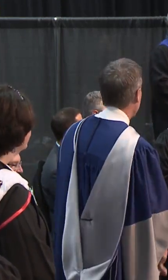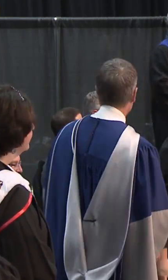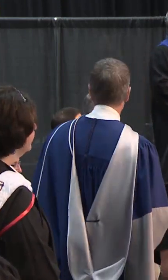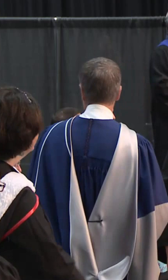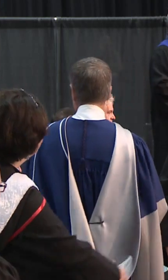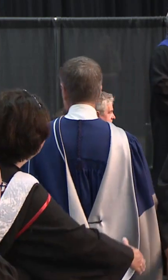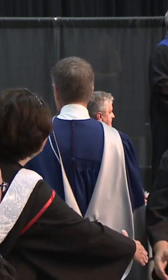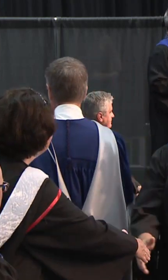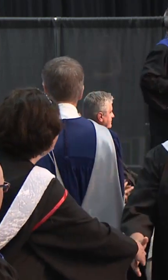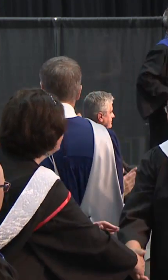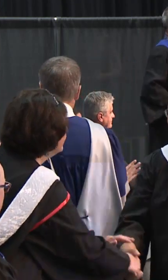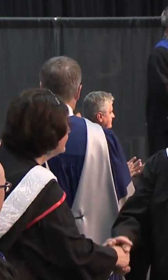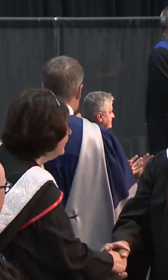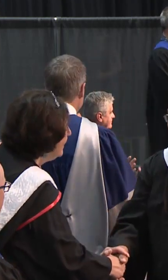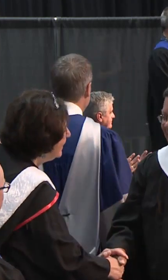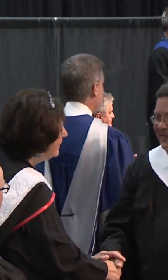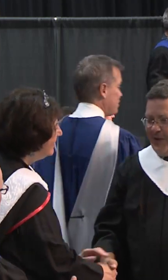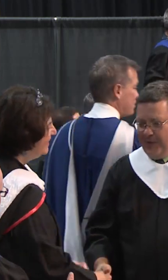Nigel Hart.